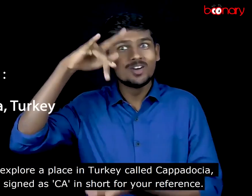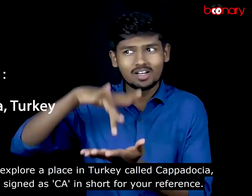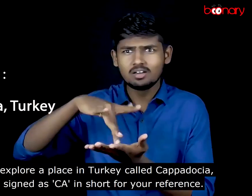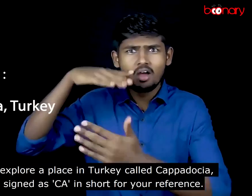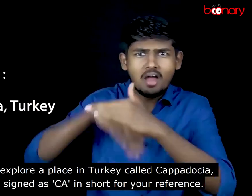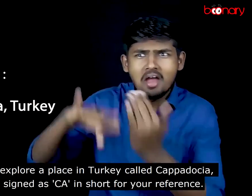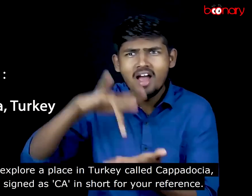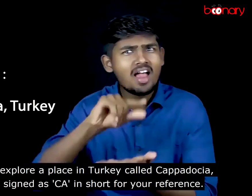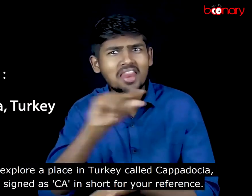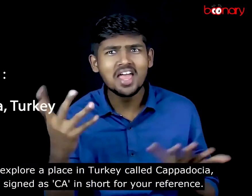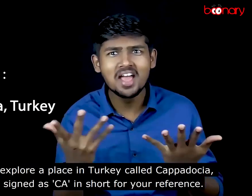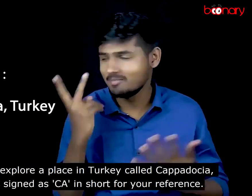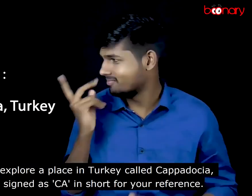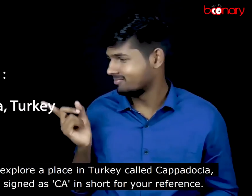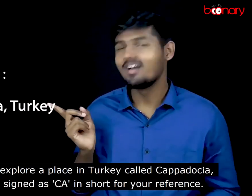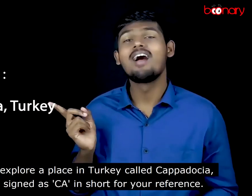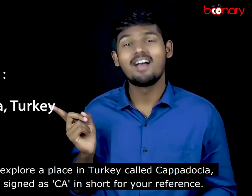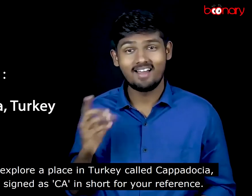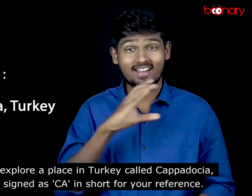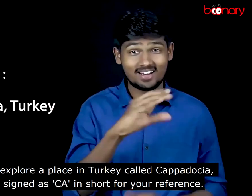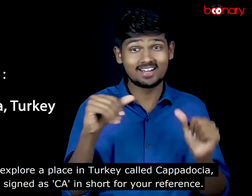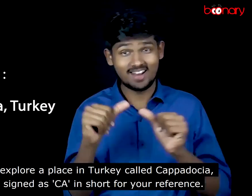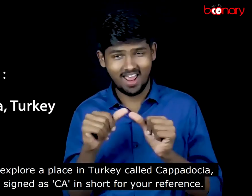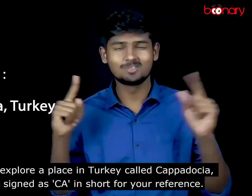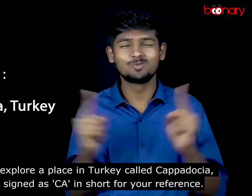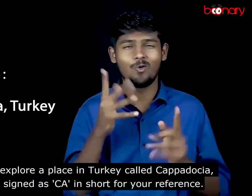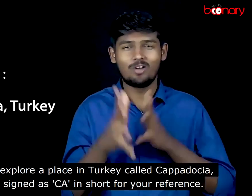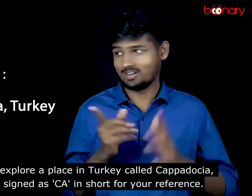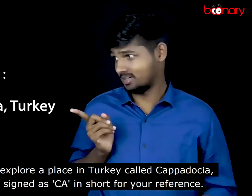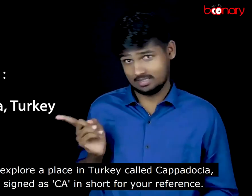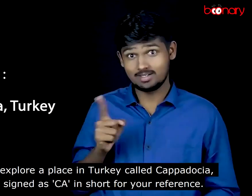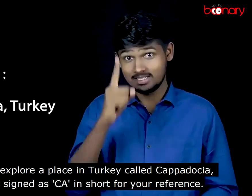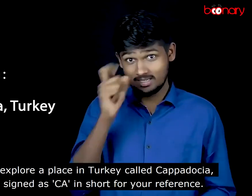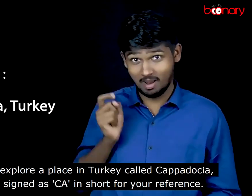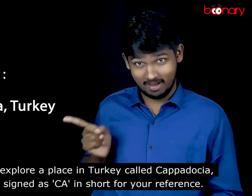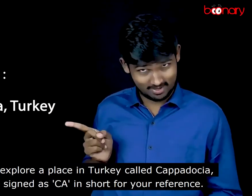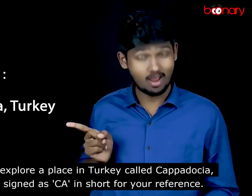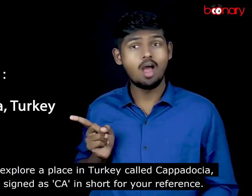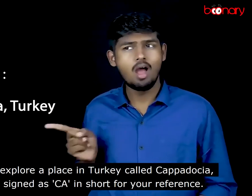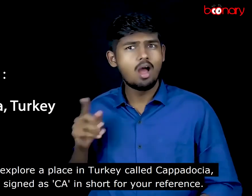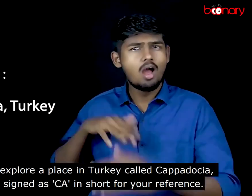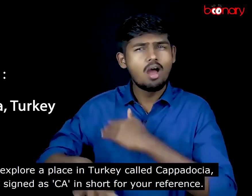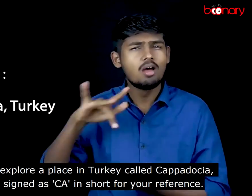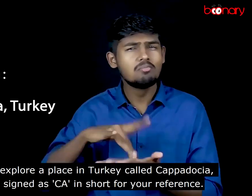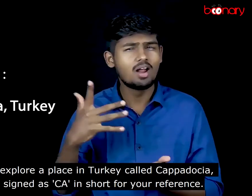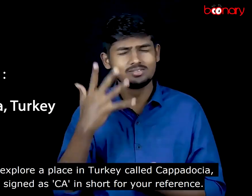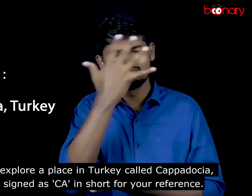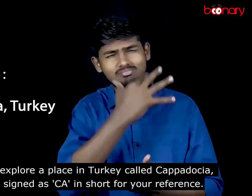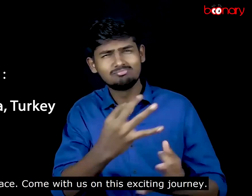We're going to explore a place in Turkey called Cappadocia, which will be signed as CA in short for your reference.